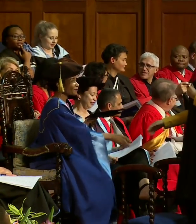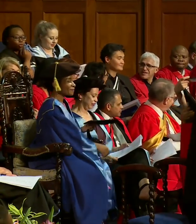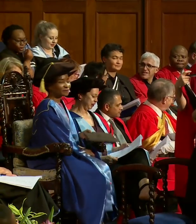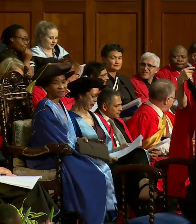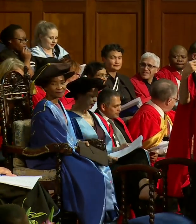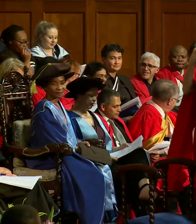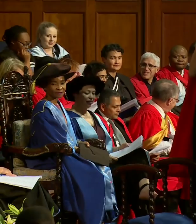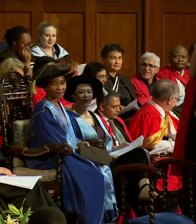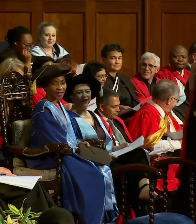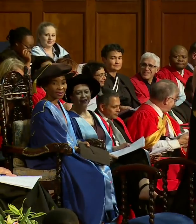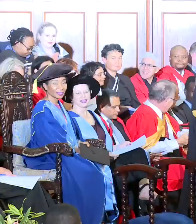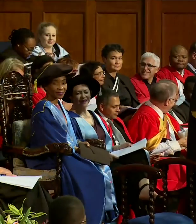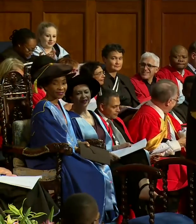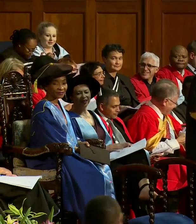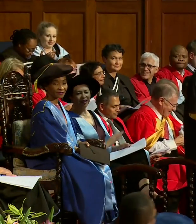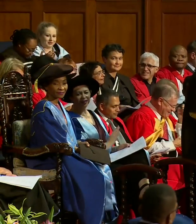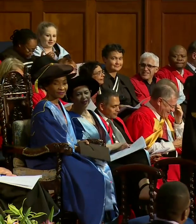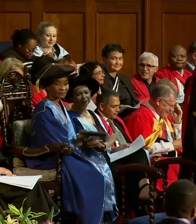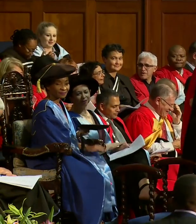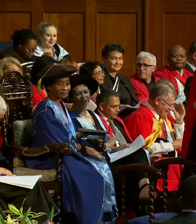Kennedy Macharia Shege.